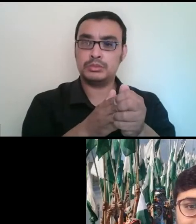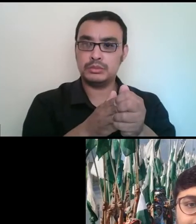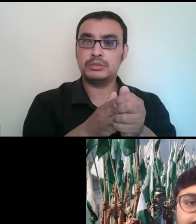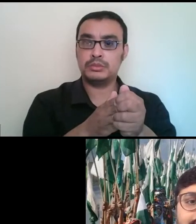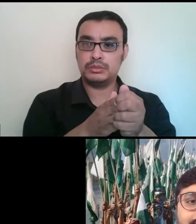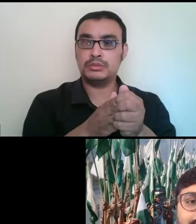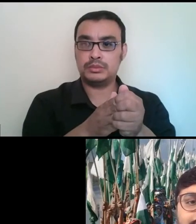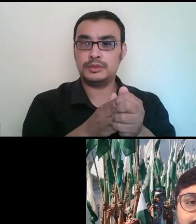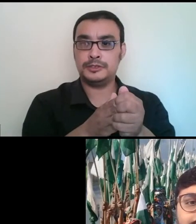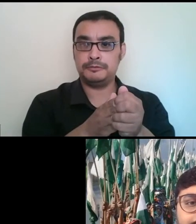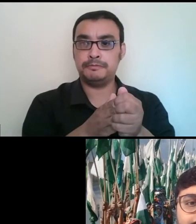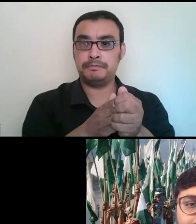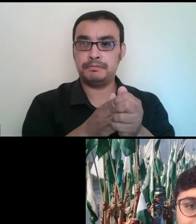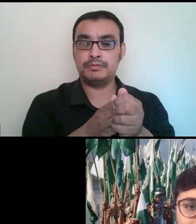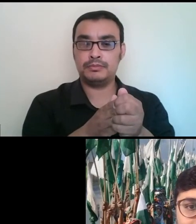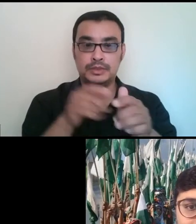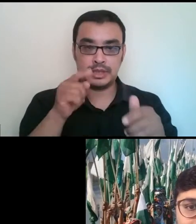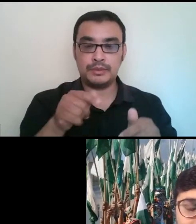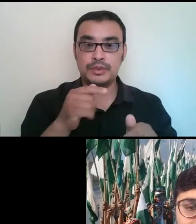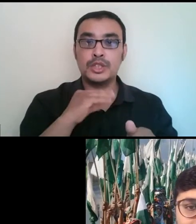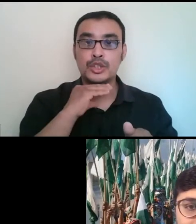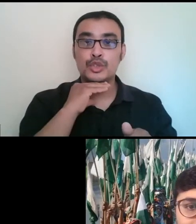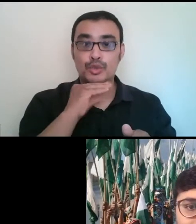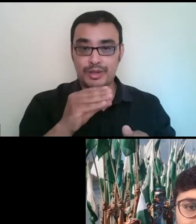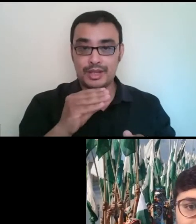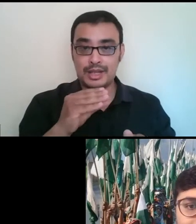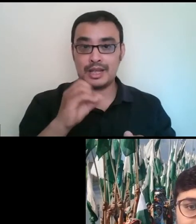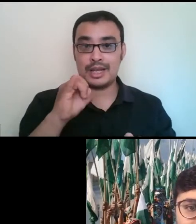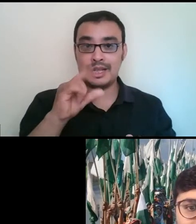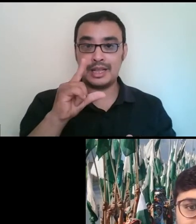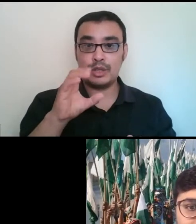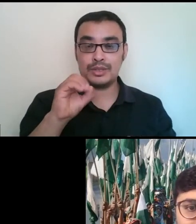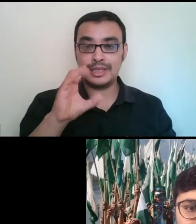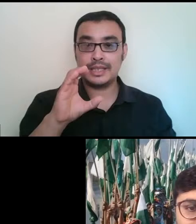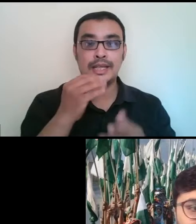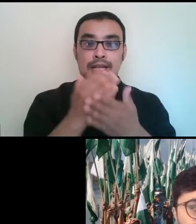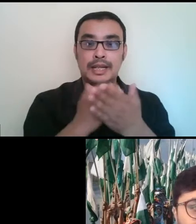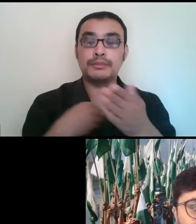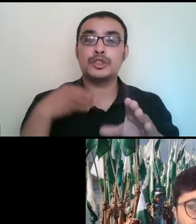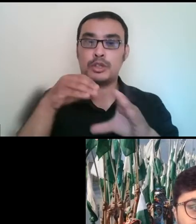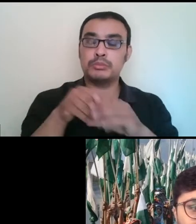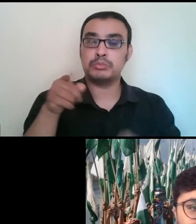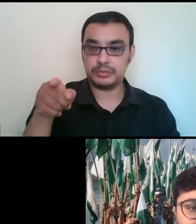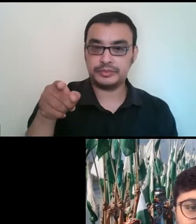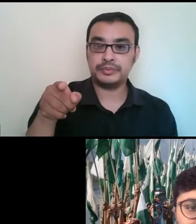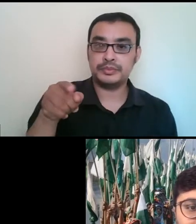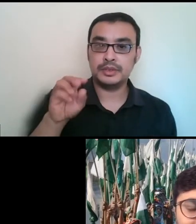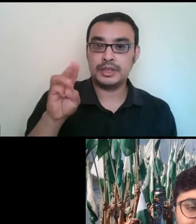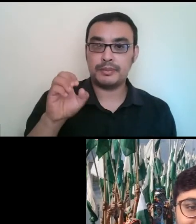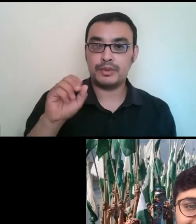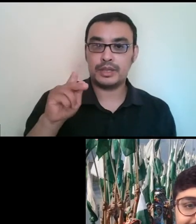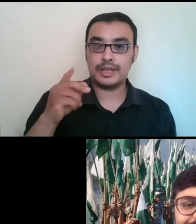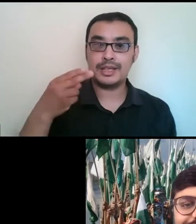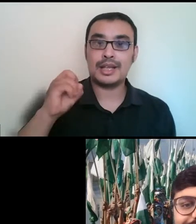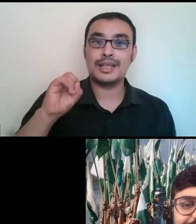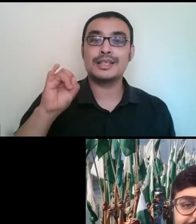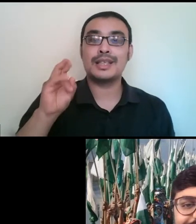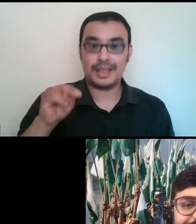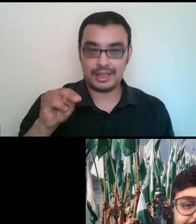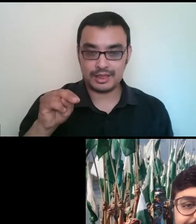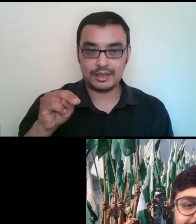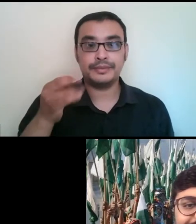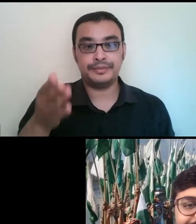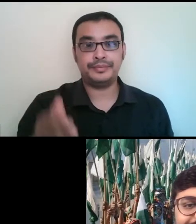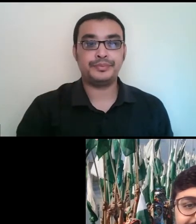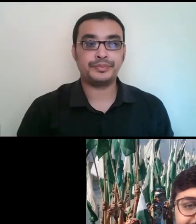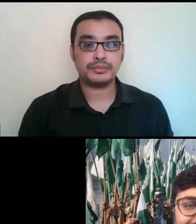this year our Youth Fellowship ILC program. So please, Mohin, take the floor and